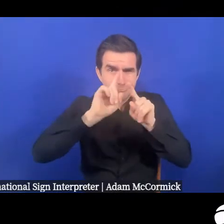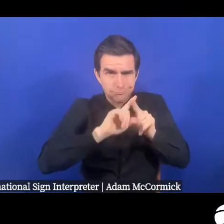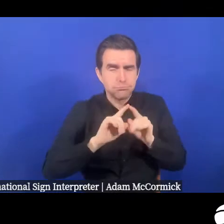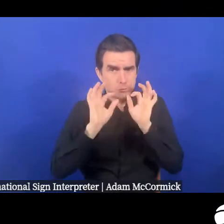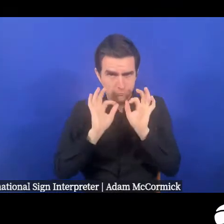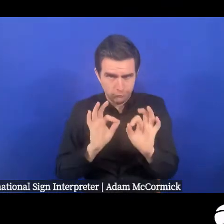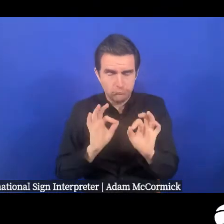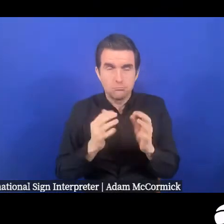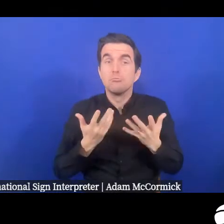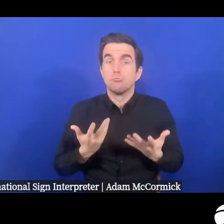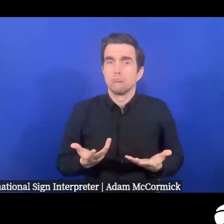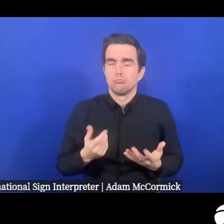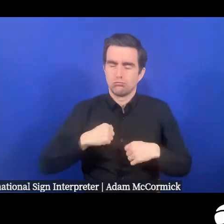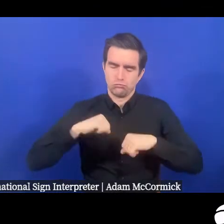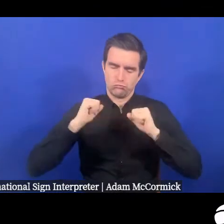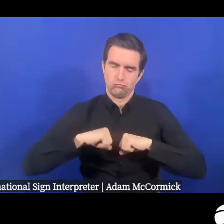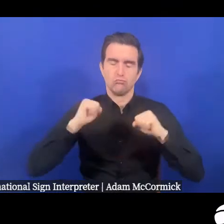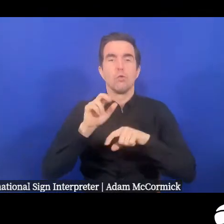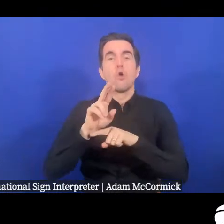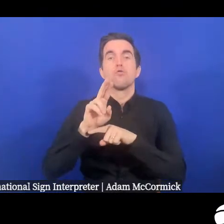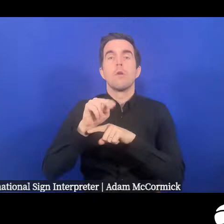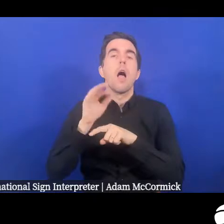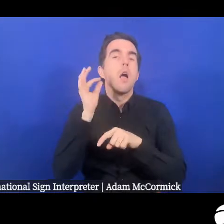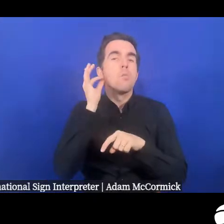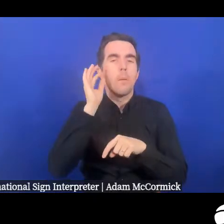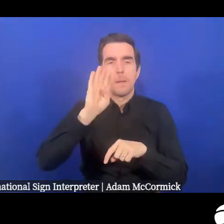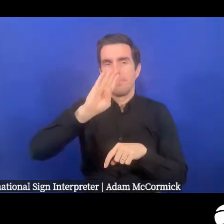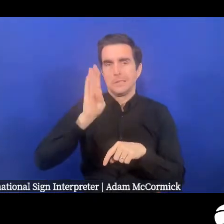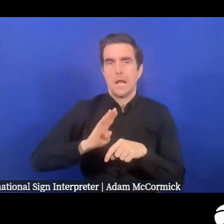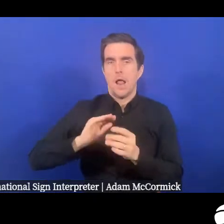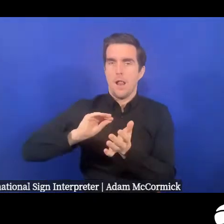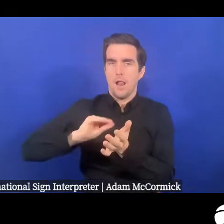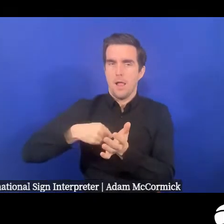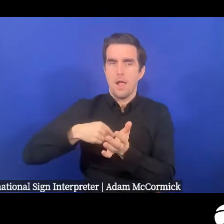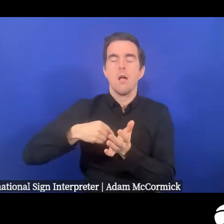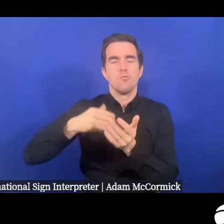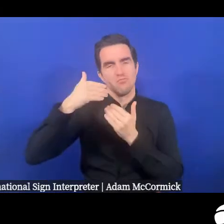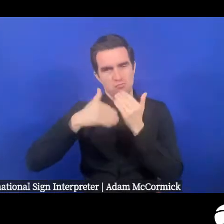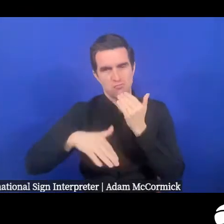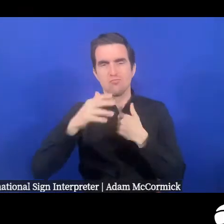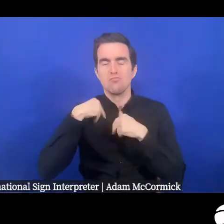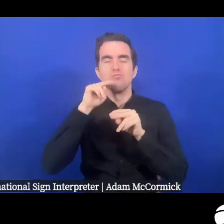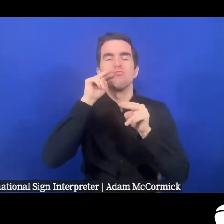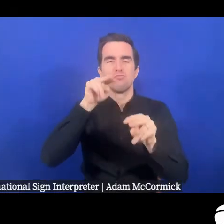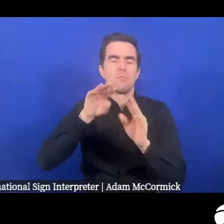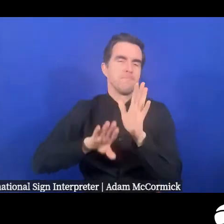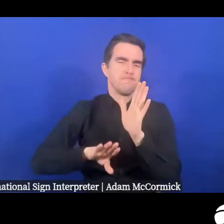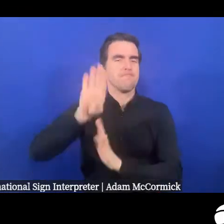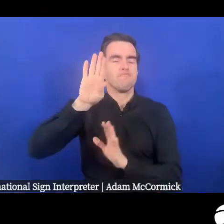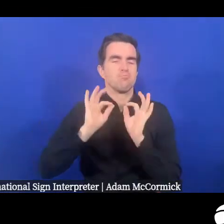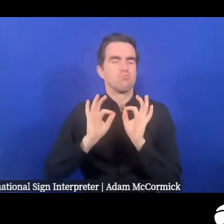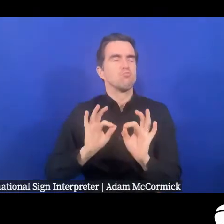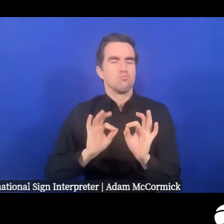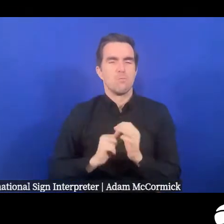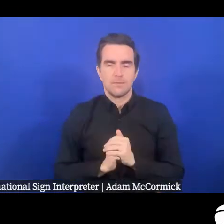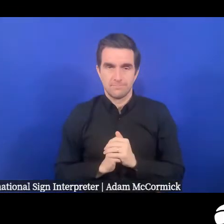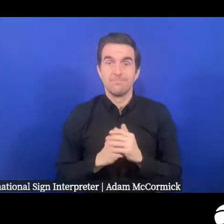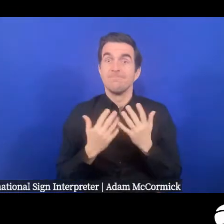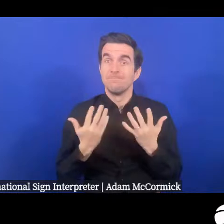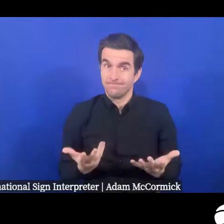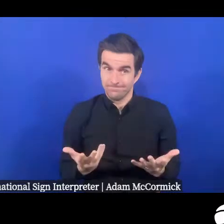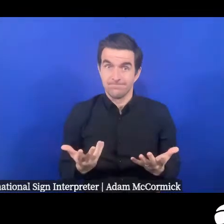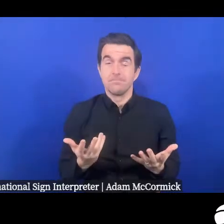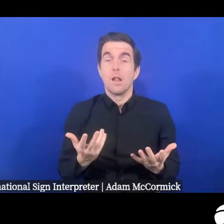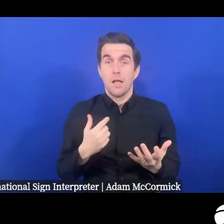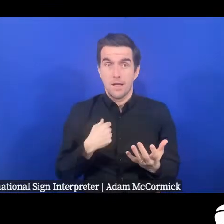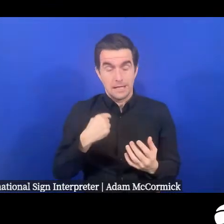to think as a society, as a global society, but not only in Brazil, is how to take track, how to have